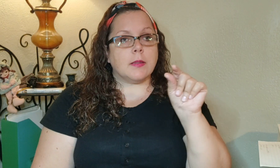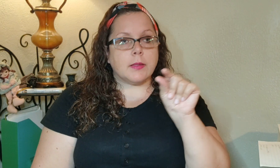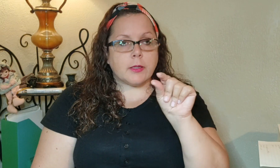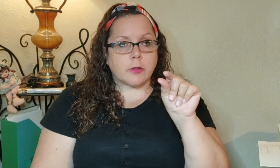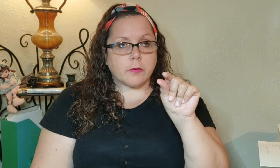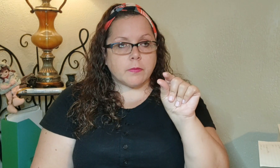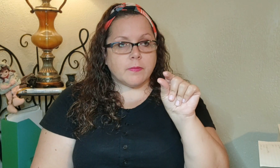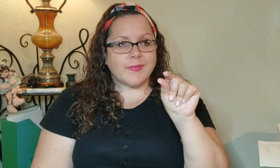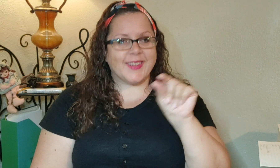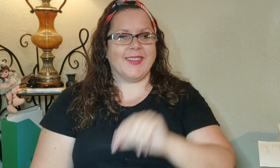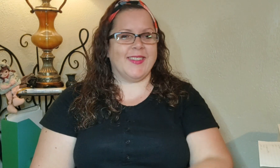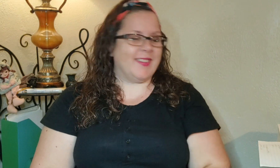little.